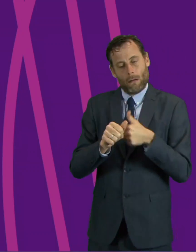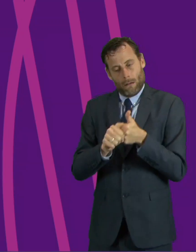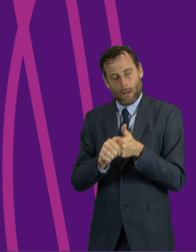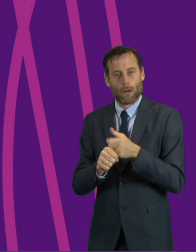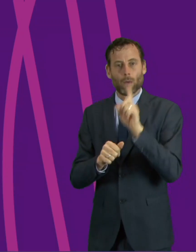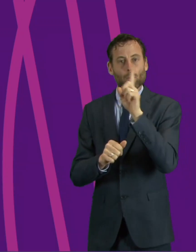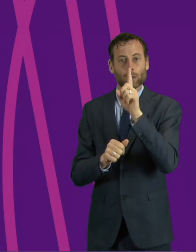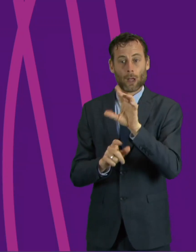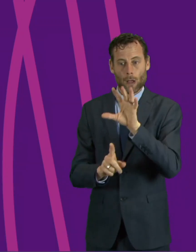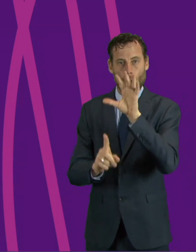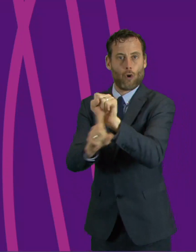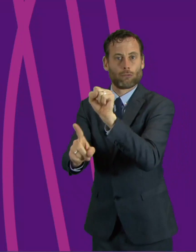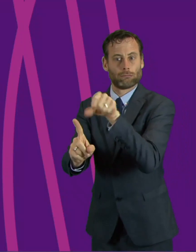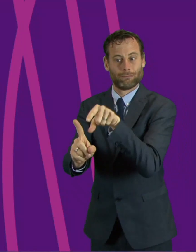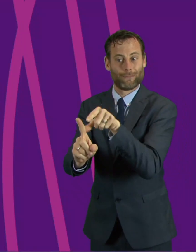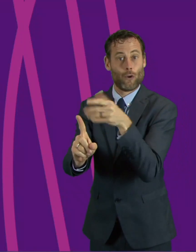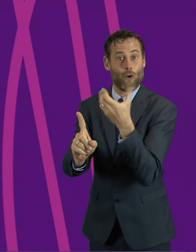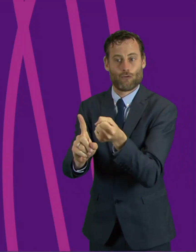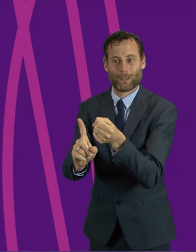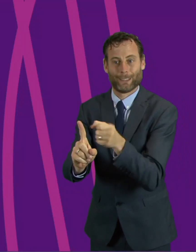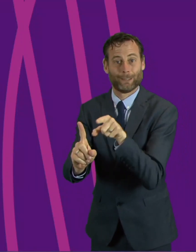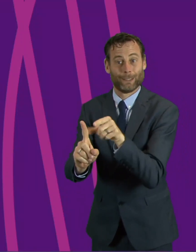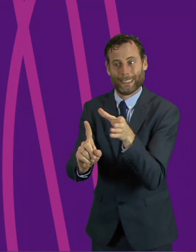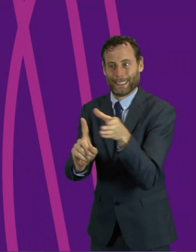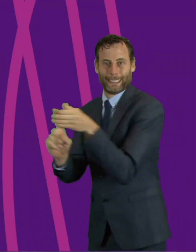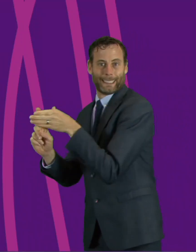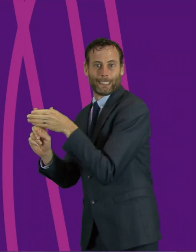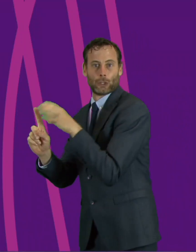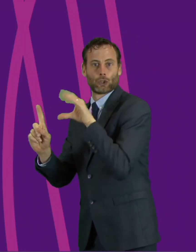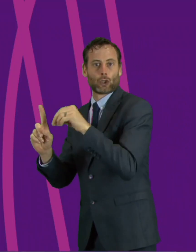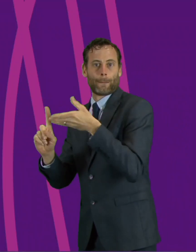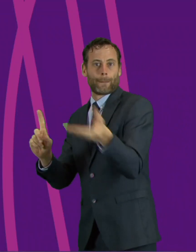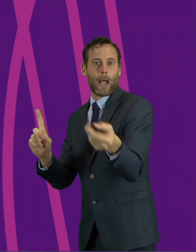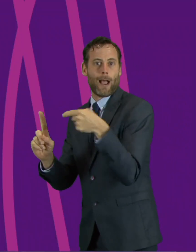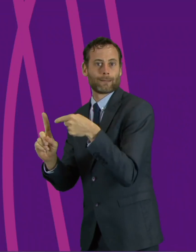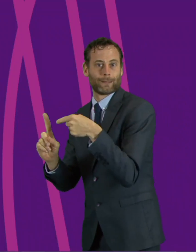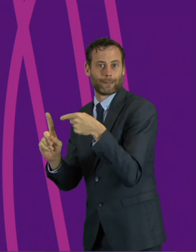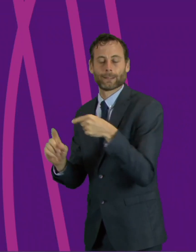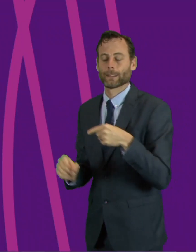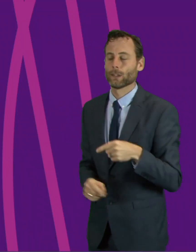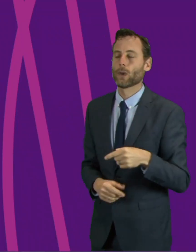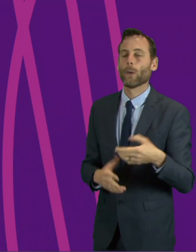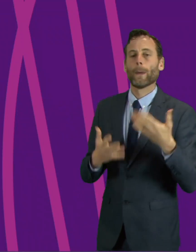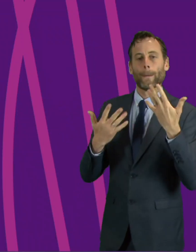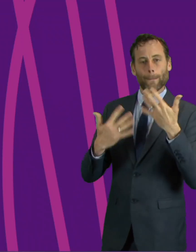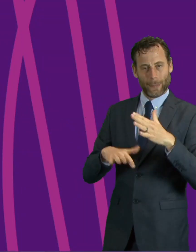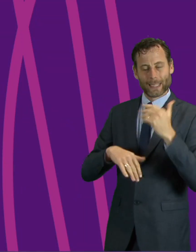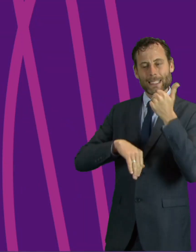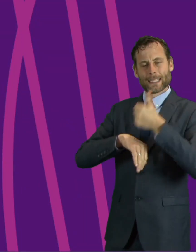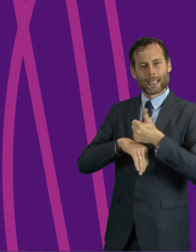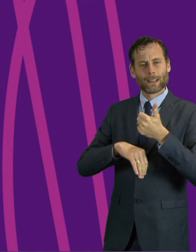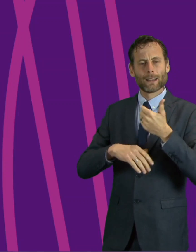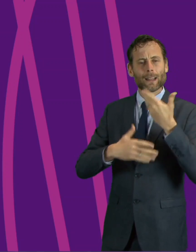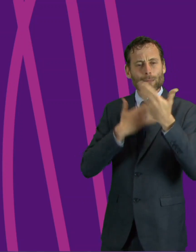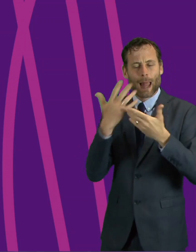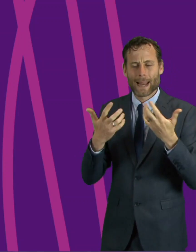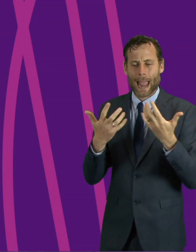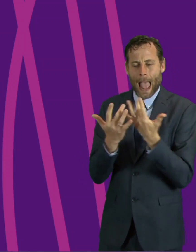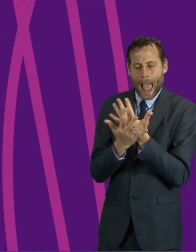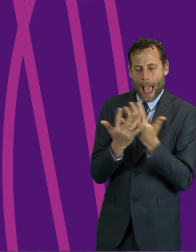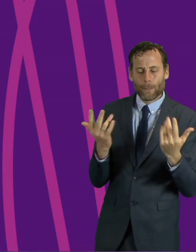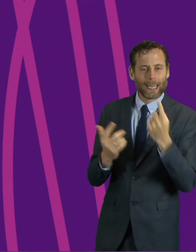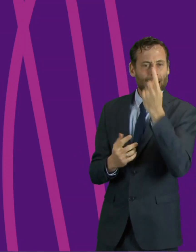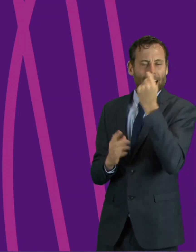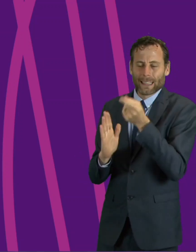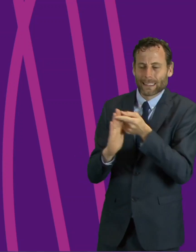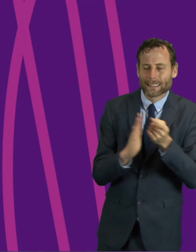comes in. Now, in terms of testing, we reported on the capacity last week. We also reported that over the weekend and up until yesterday,